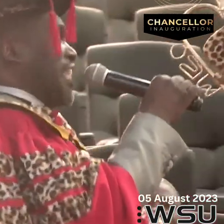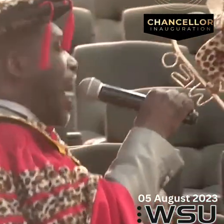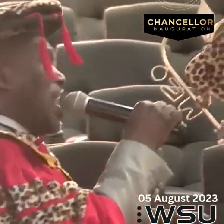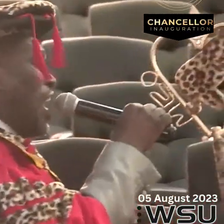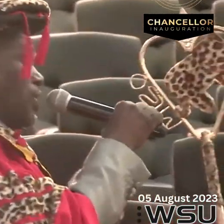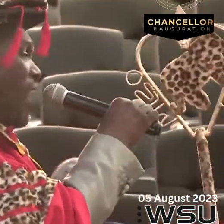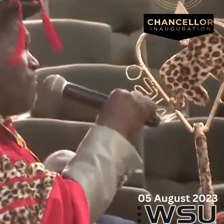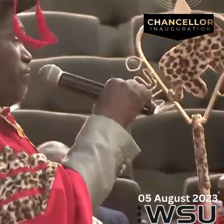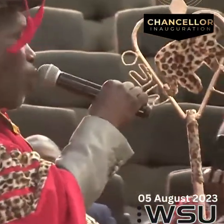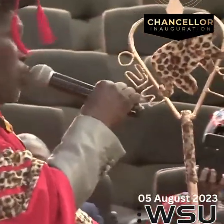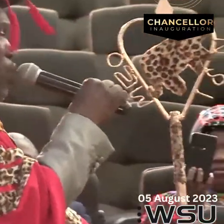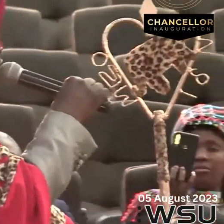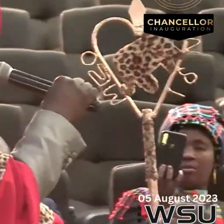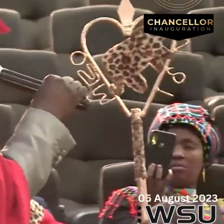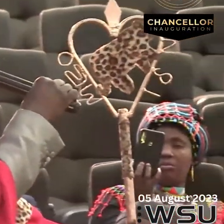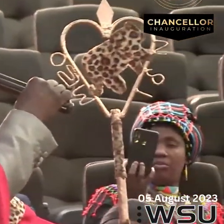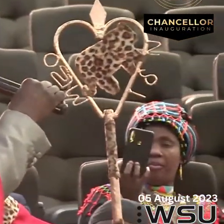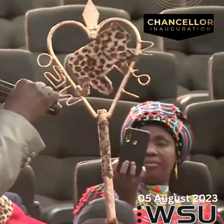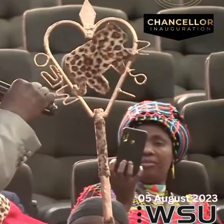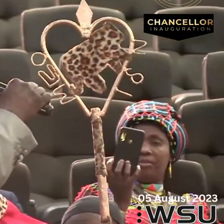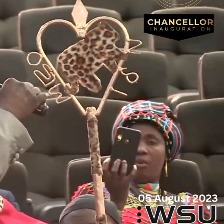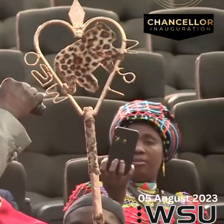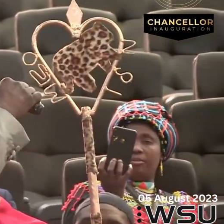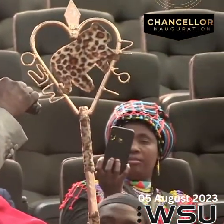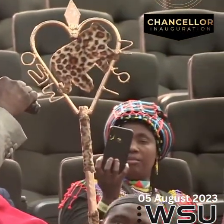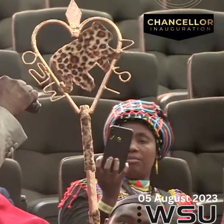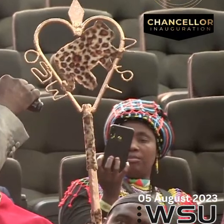Klasi tanga semfundo.